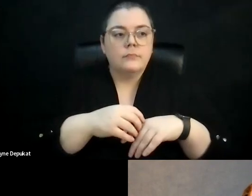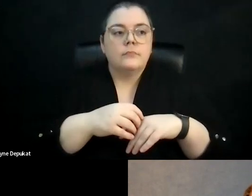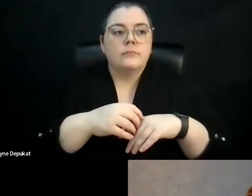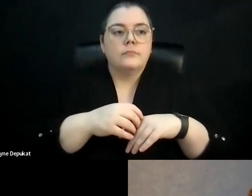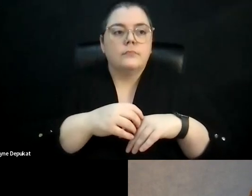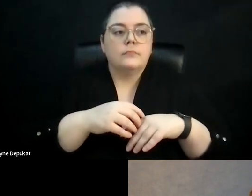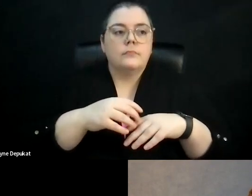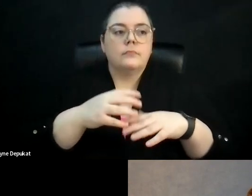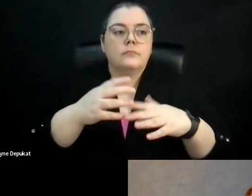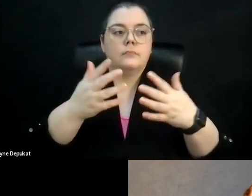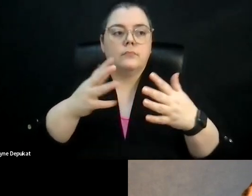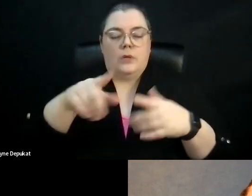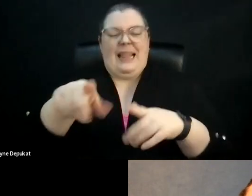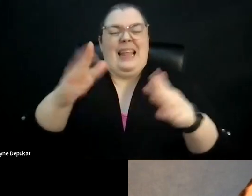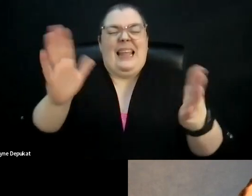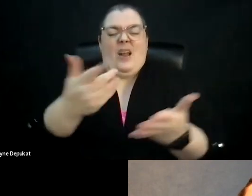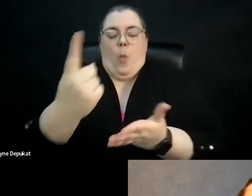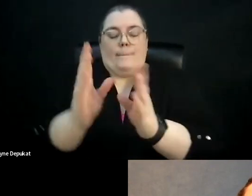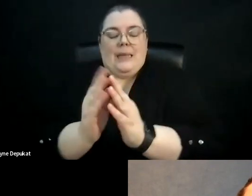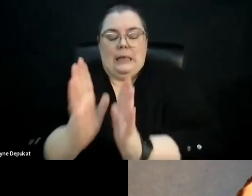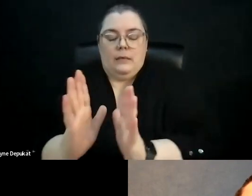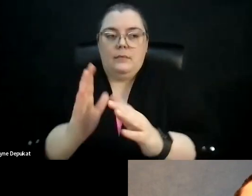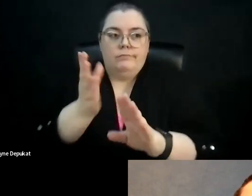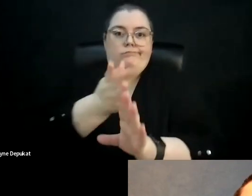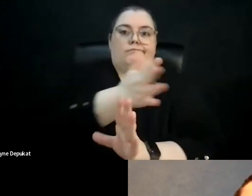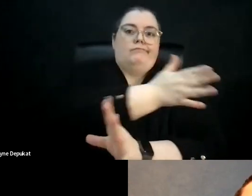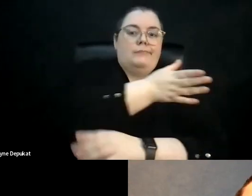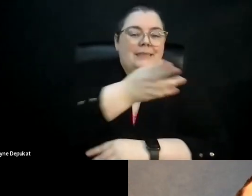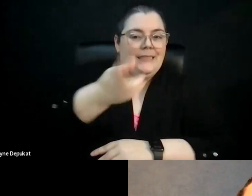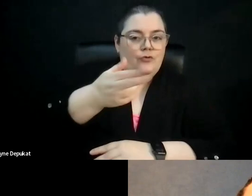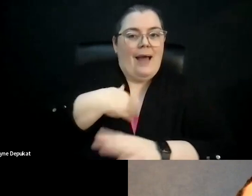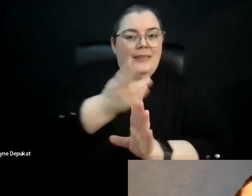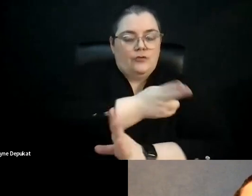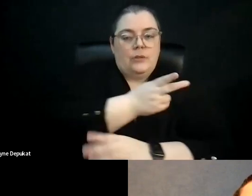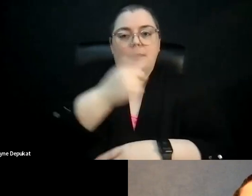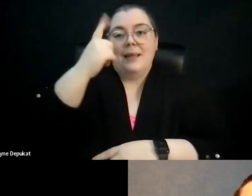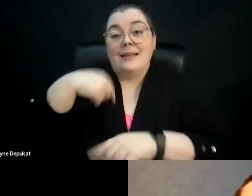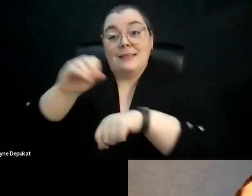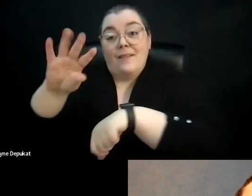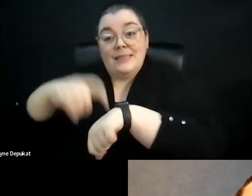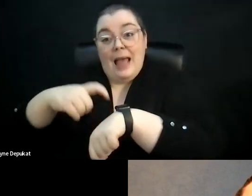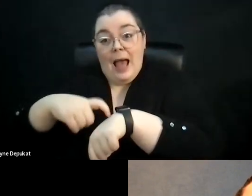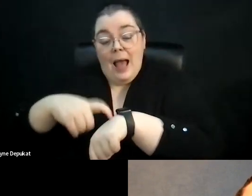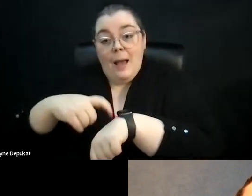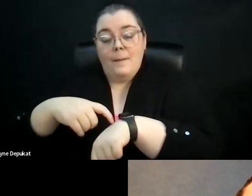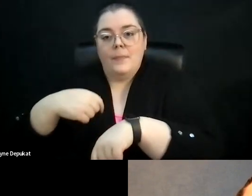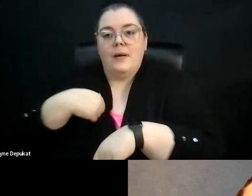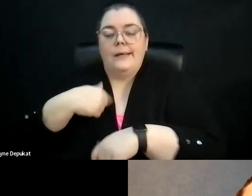were here at the beginning, just so you know. You were here for this meeting, but in the previous